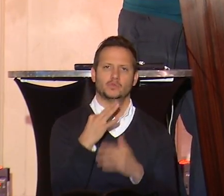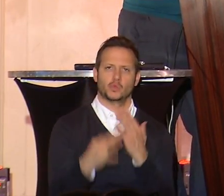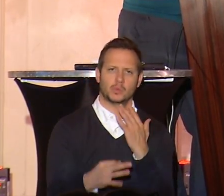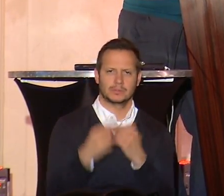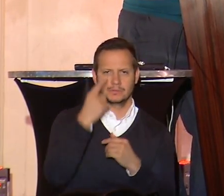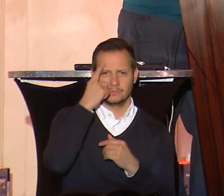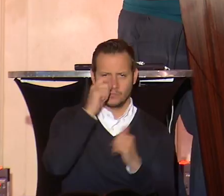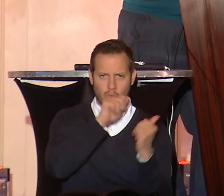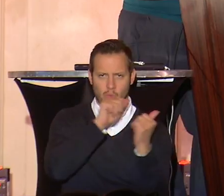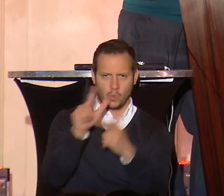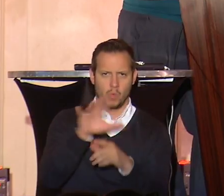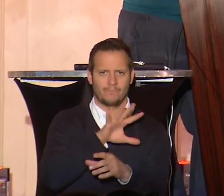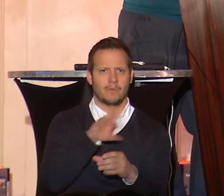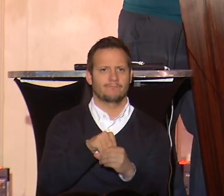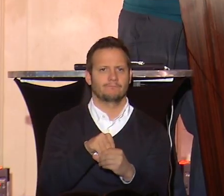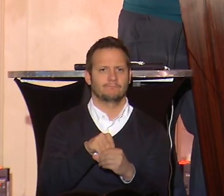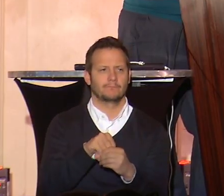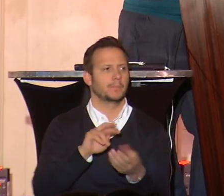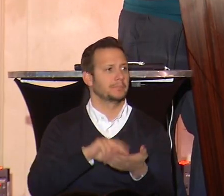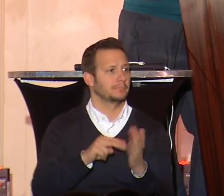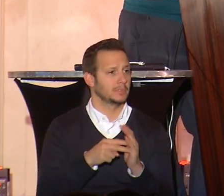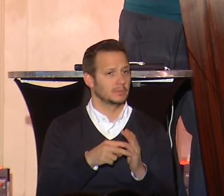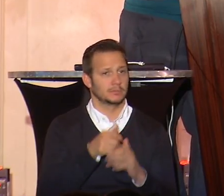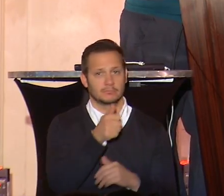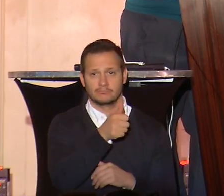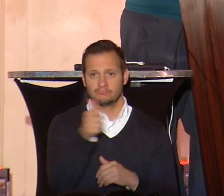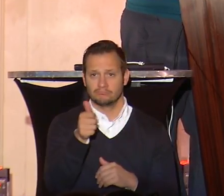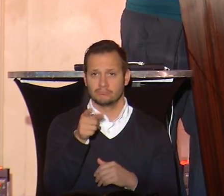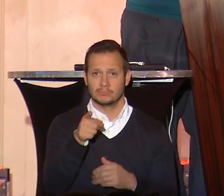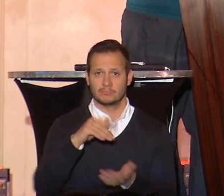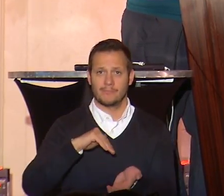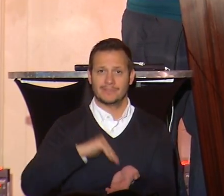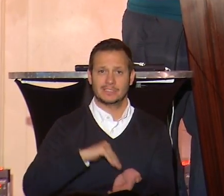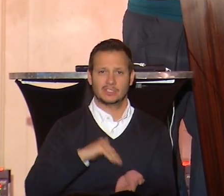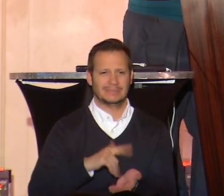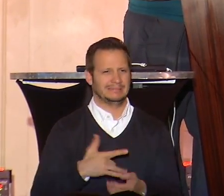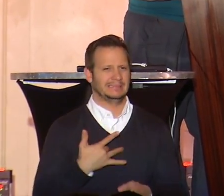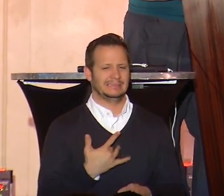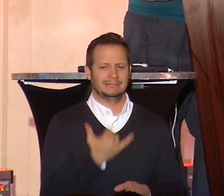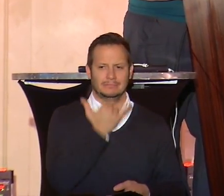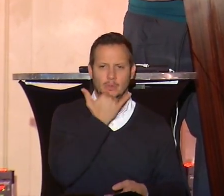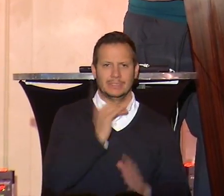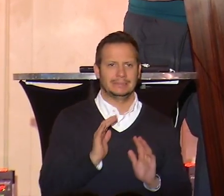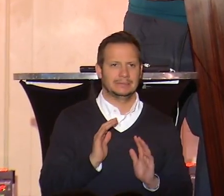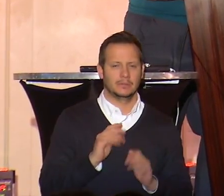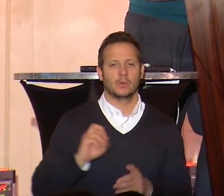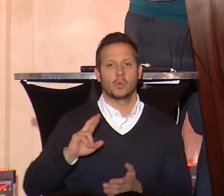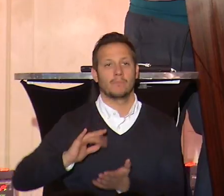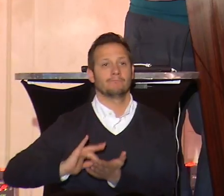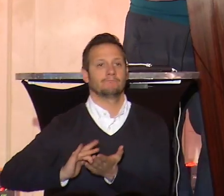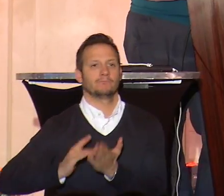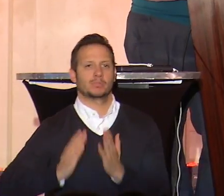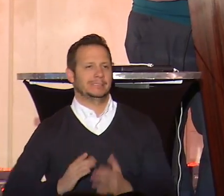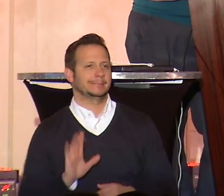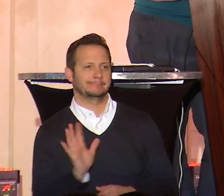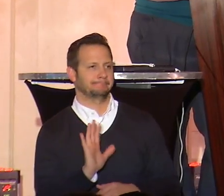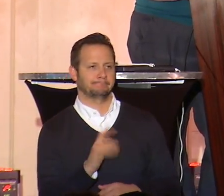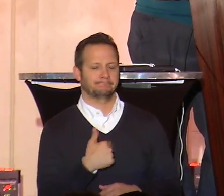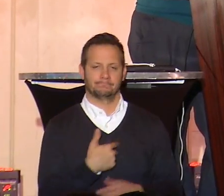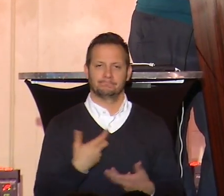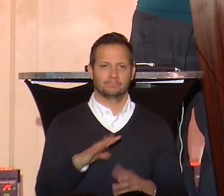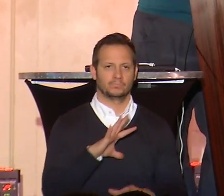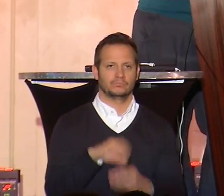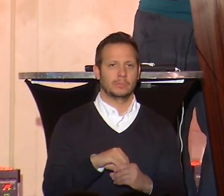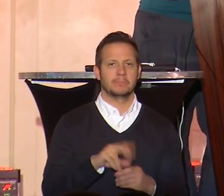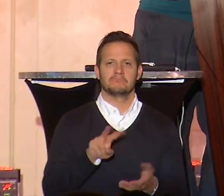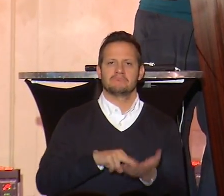everyone involved. So if you are a physician who thinks it's wrong, if you are a pharmacist who thinks you shouldn't be doing this,